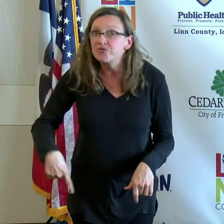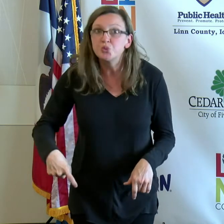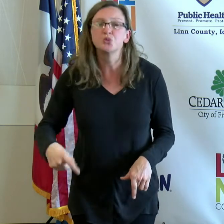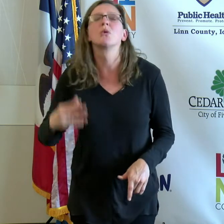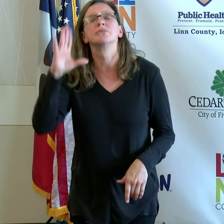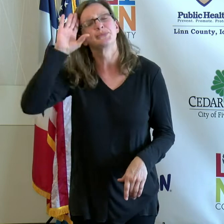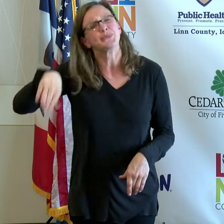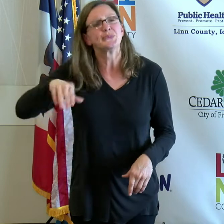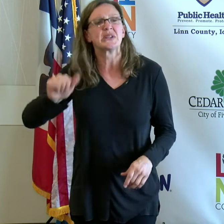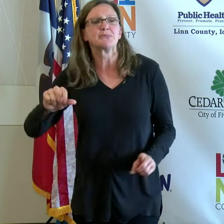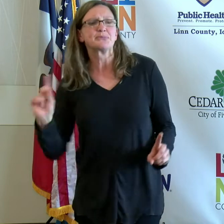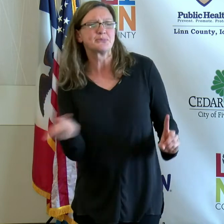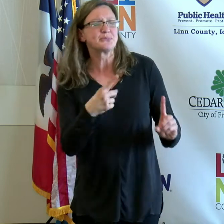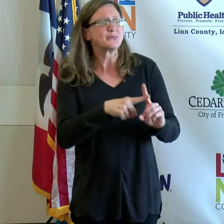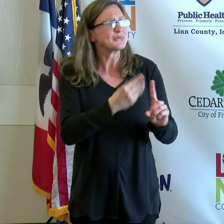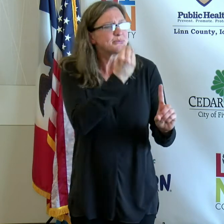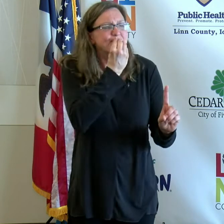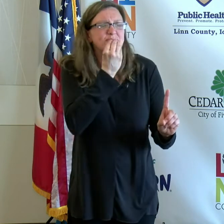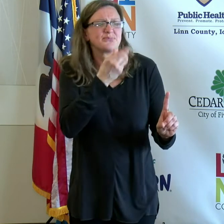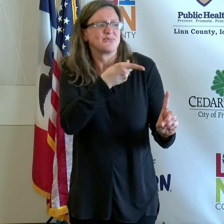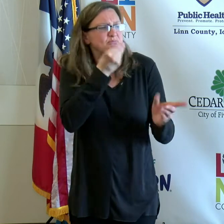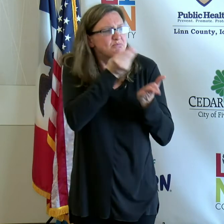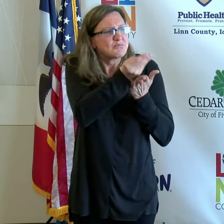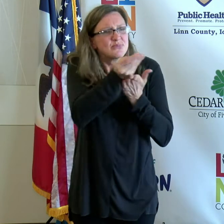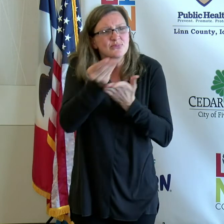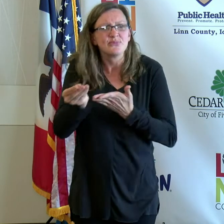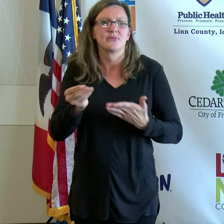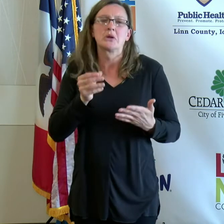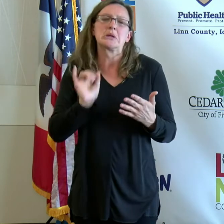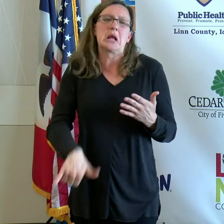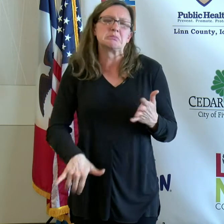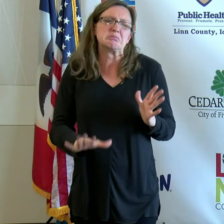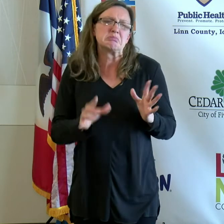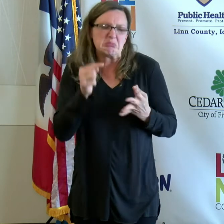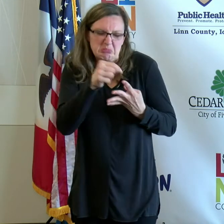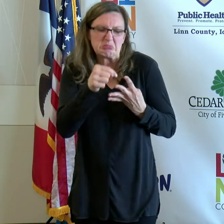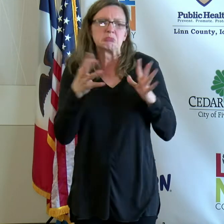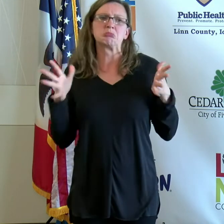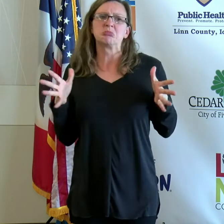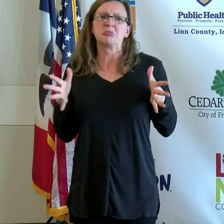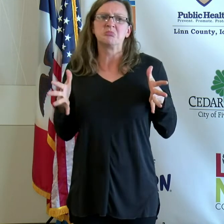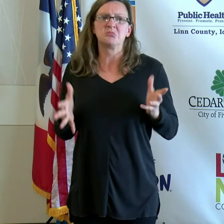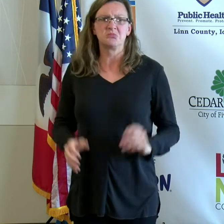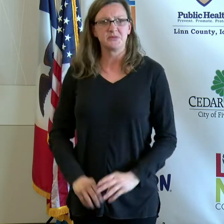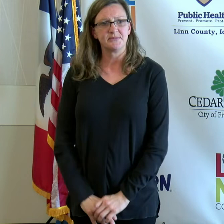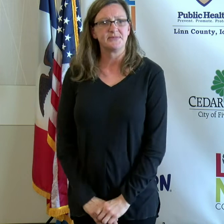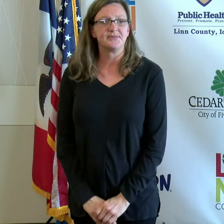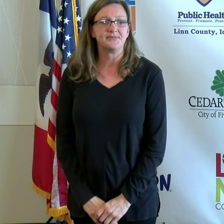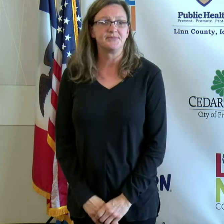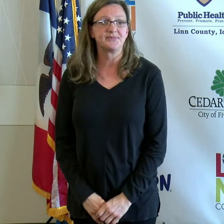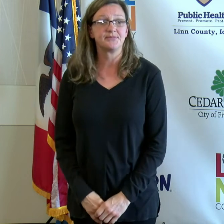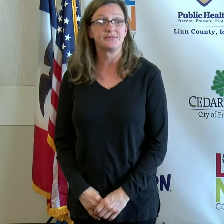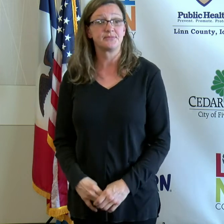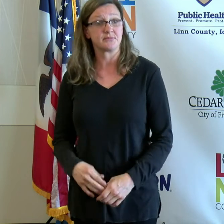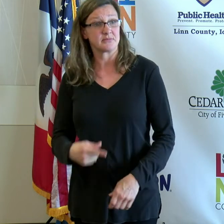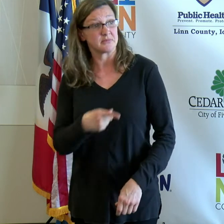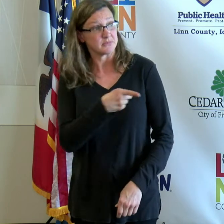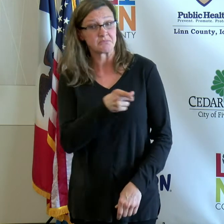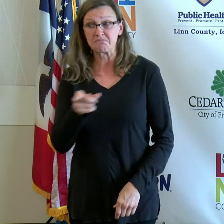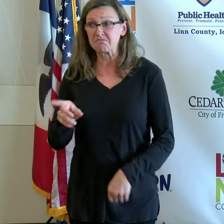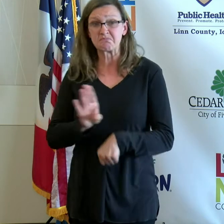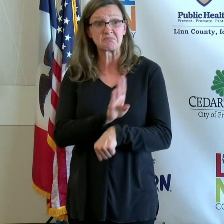up medications. At the same time, businesses and citizens have been compliant with the public health